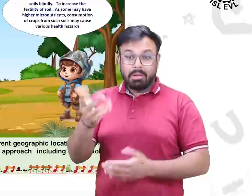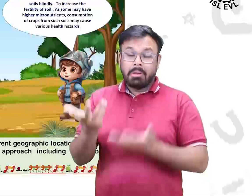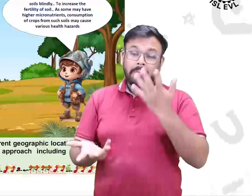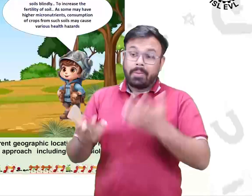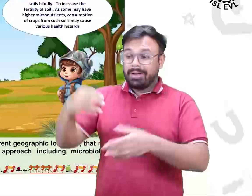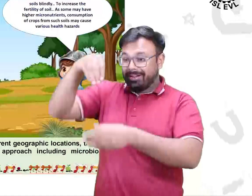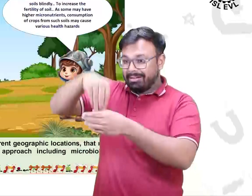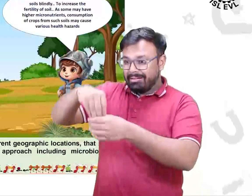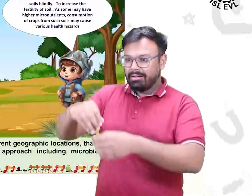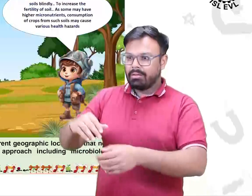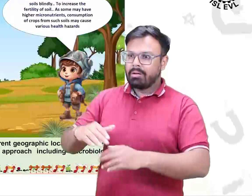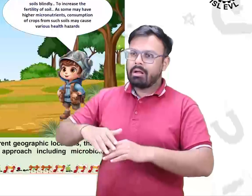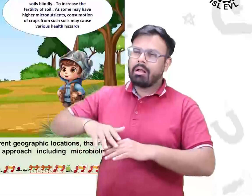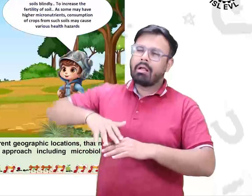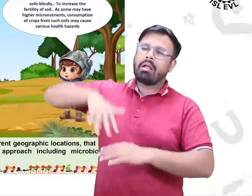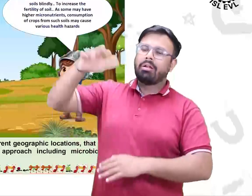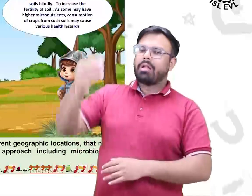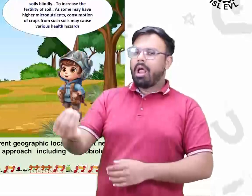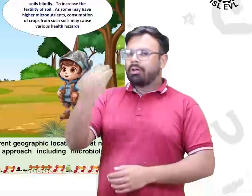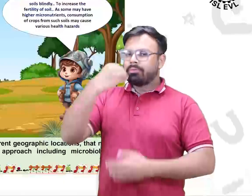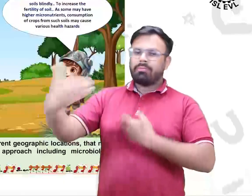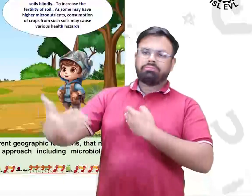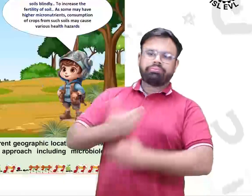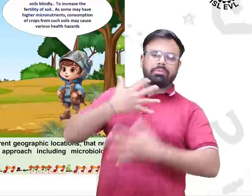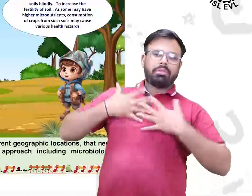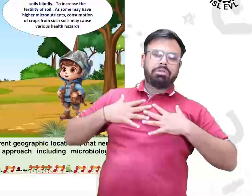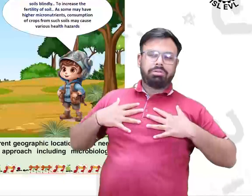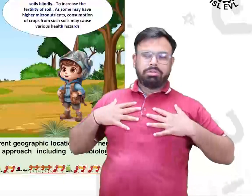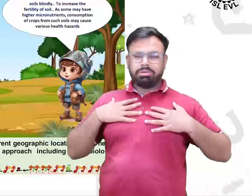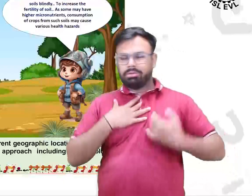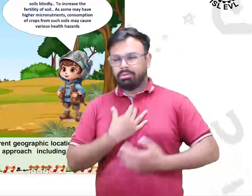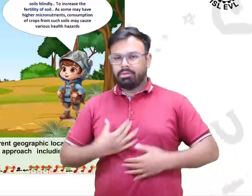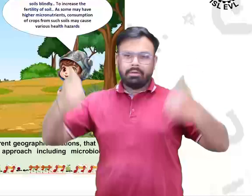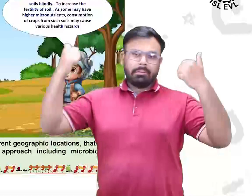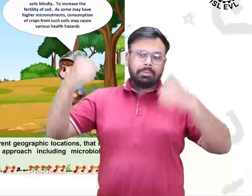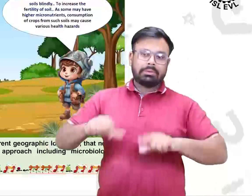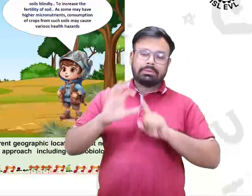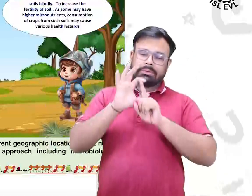crops from such soil may cause various health